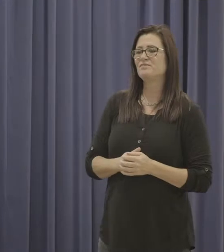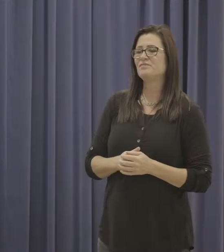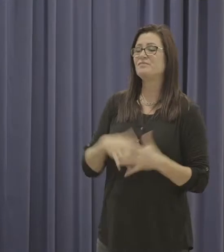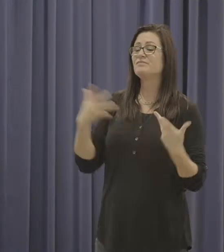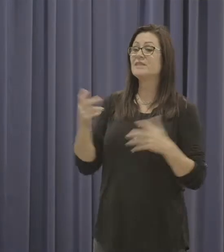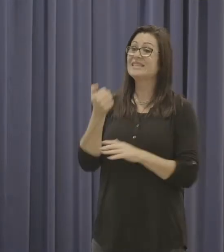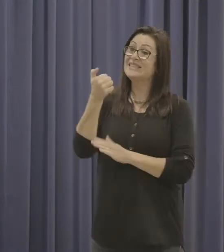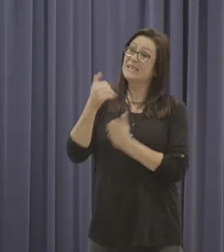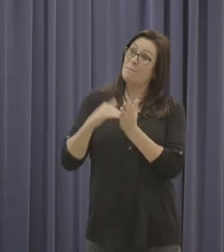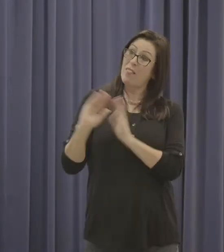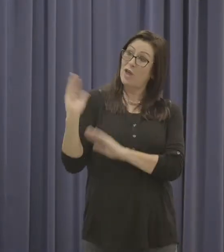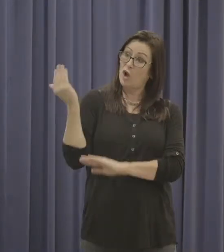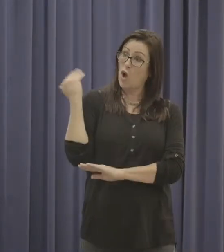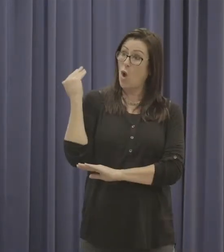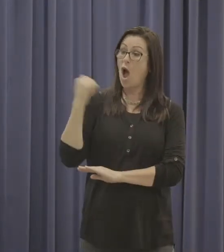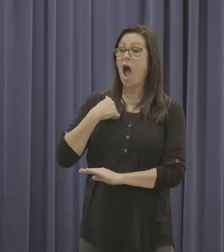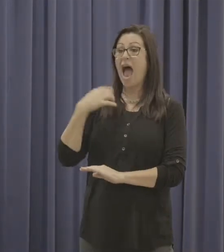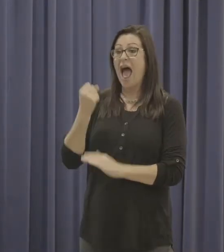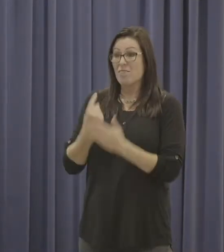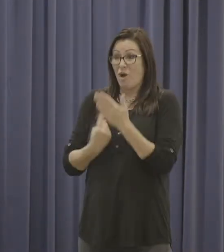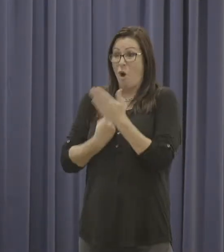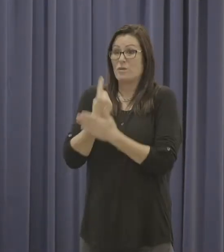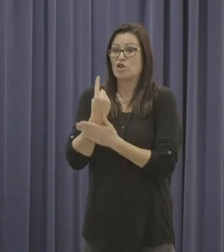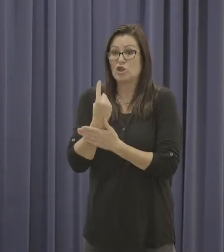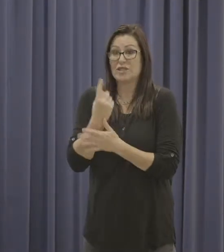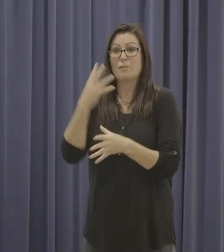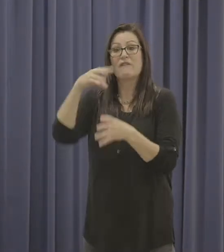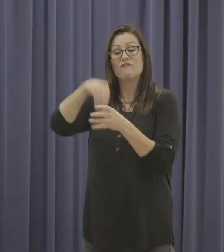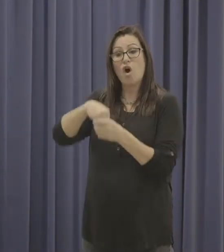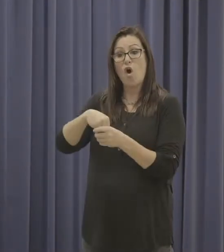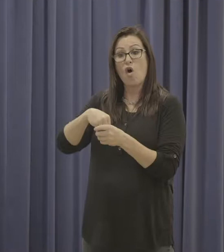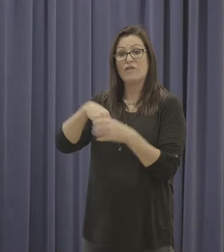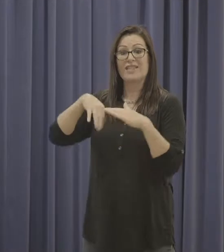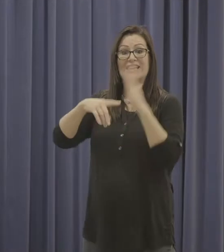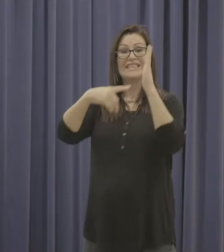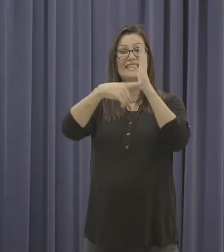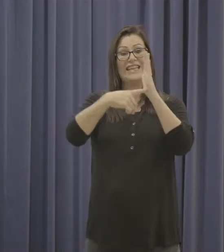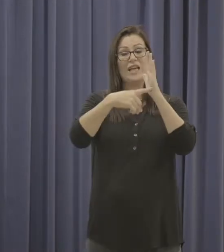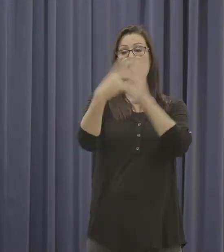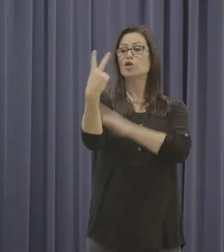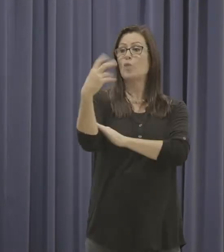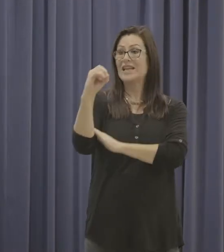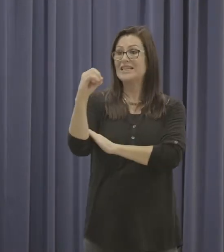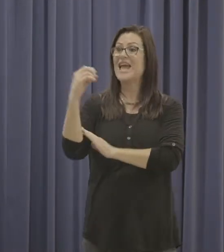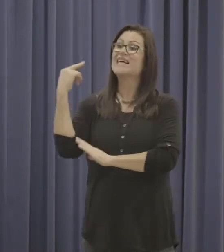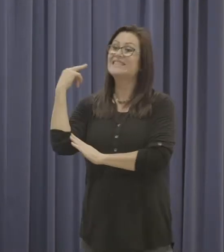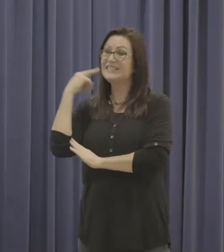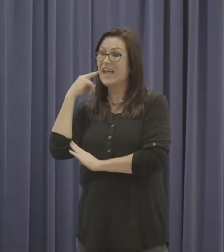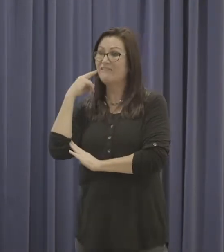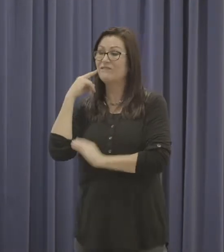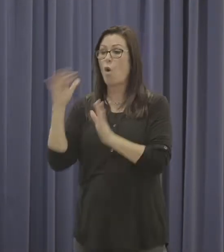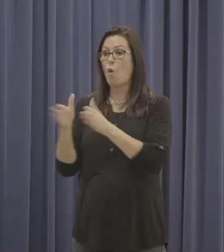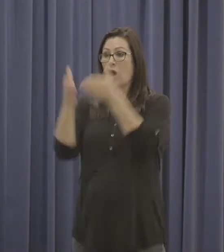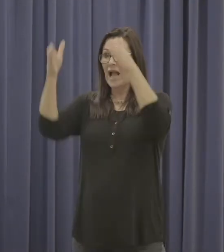Just over 6 months ago, I had an opportunity to be involved in the T20 Deaf Cricket World Cup for Australia in